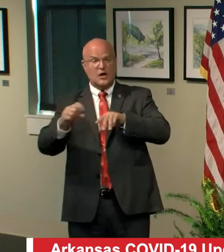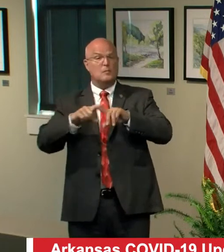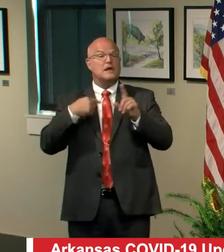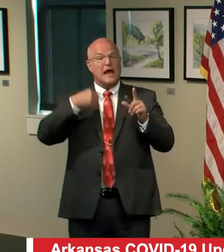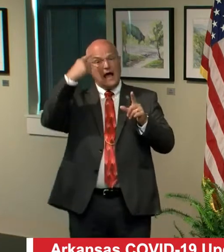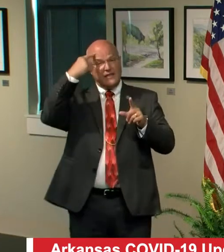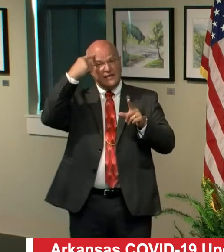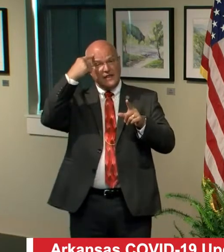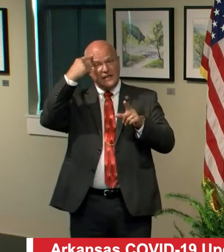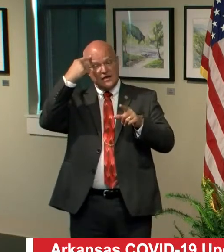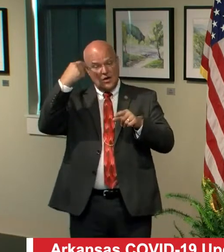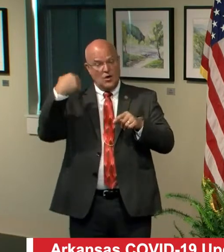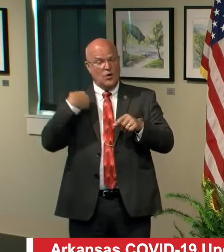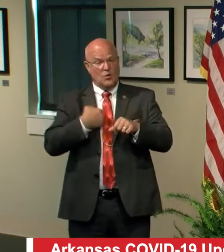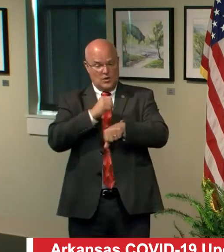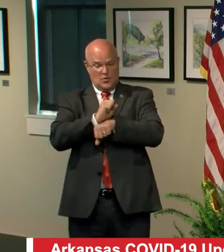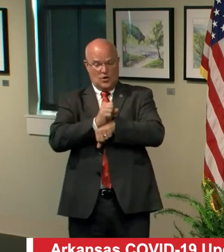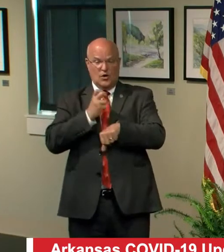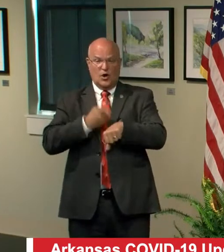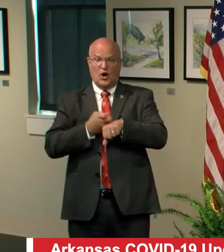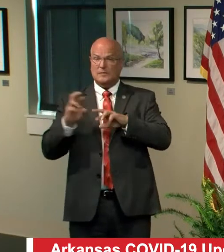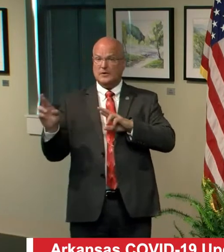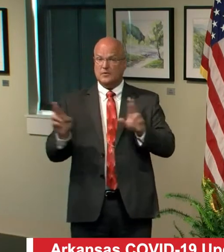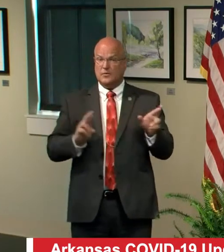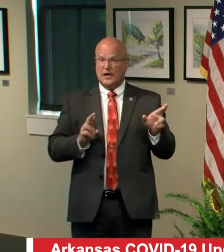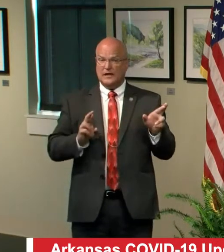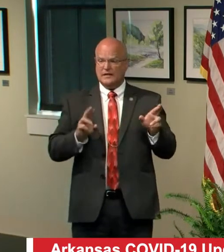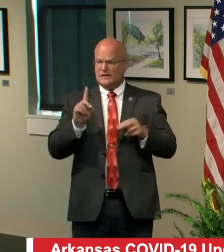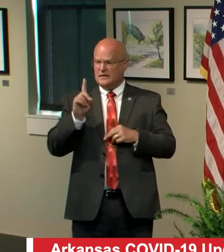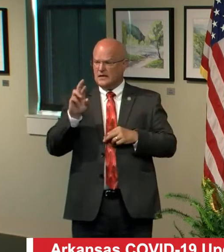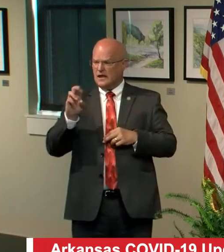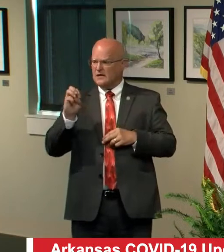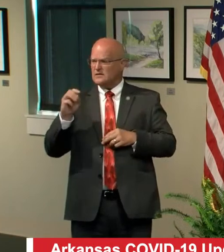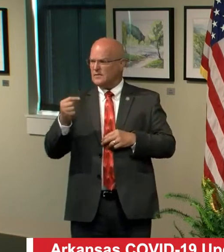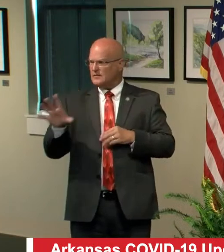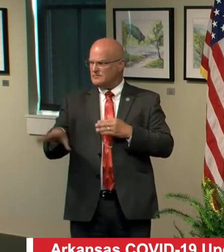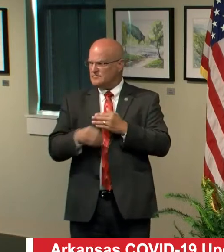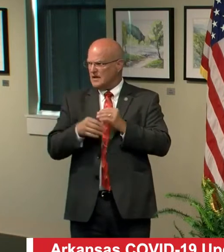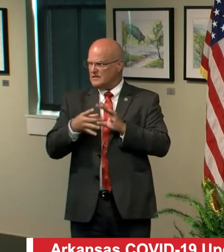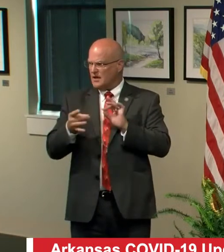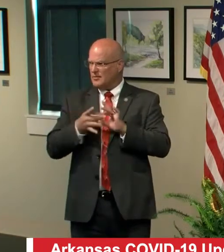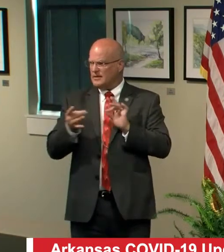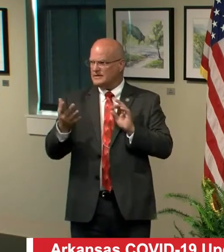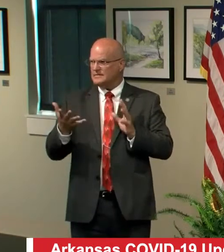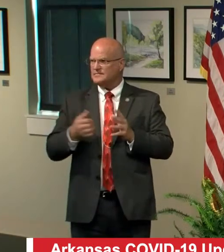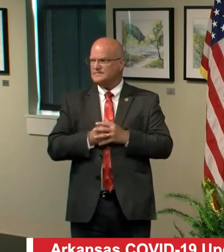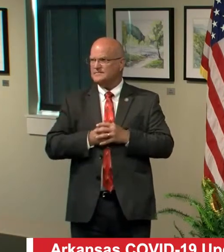think they're working very hard to be prepared. Dr. Smith, did you want to add to that?